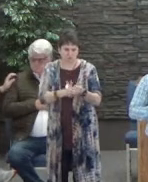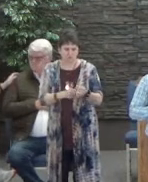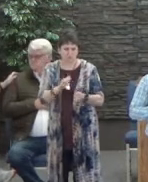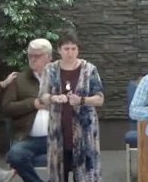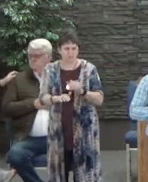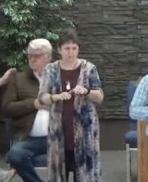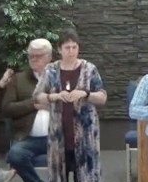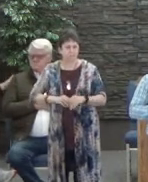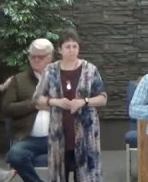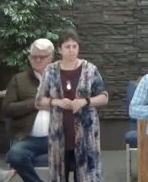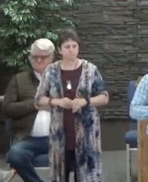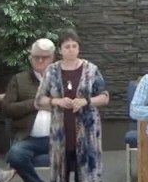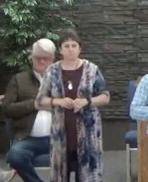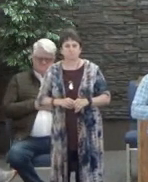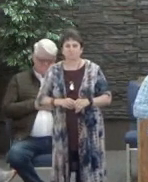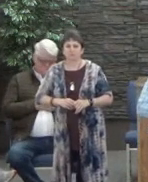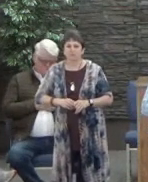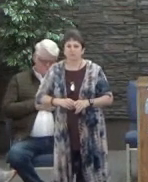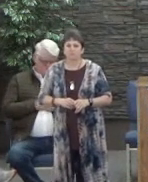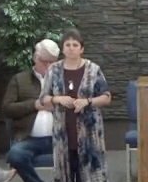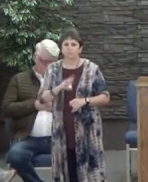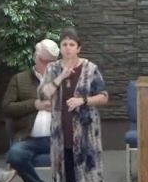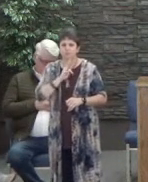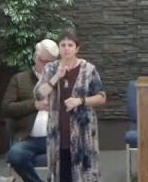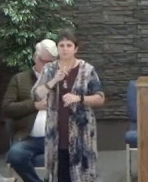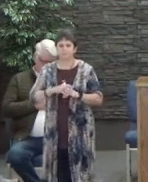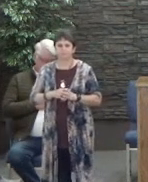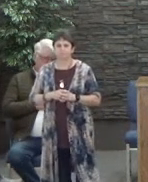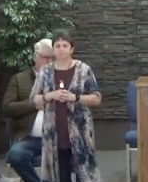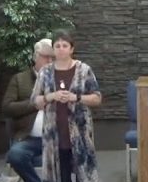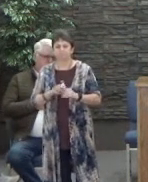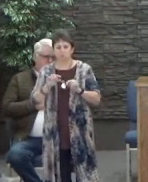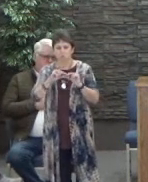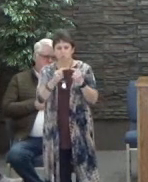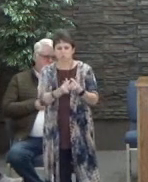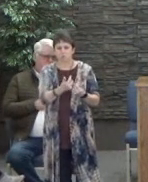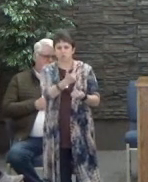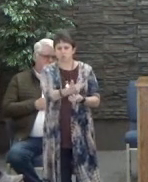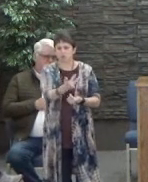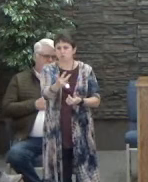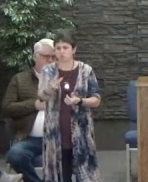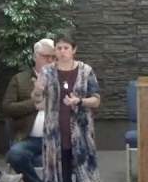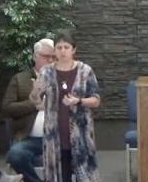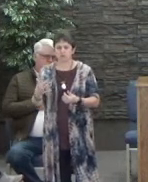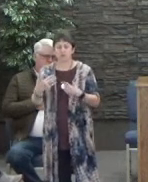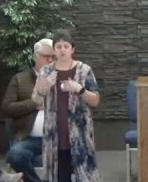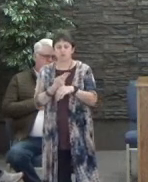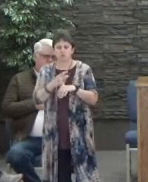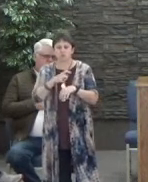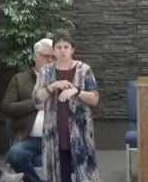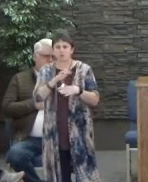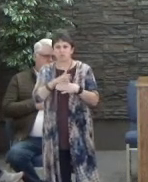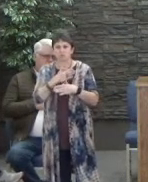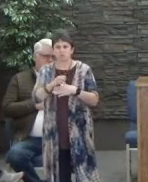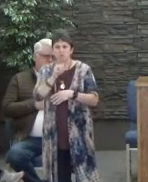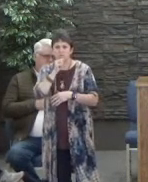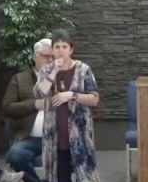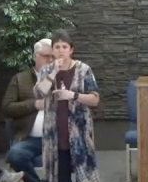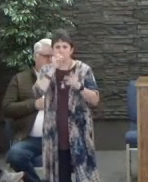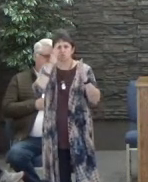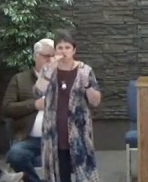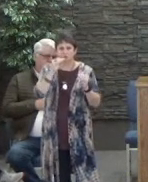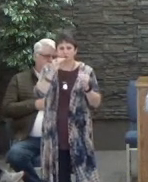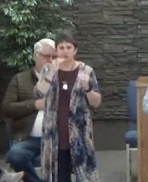step. So, the triplets, these groups of three, they spend their time sharing their personal